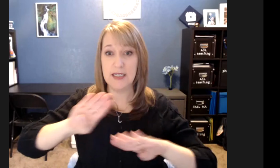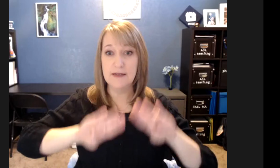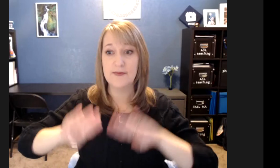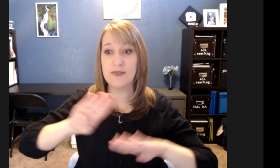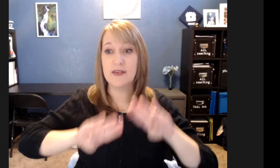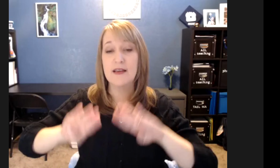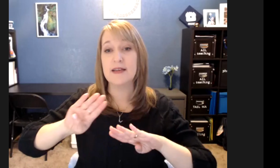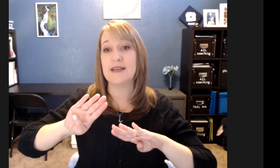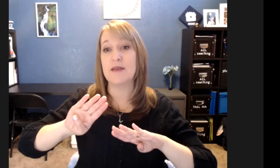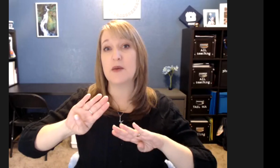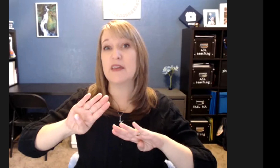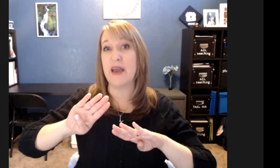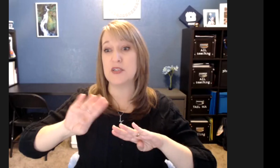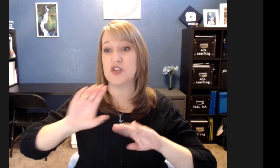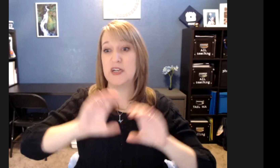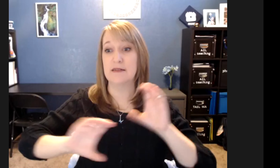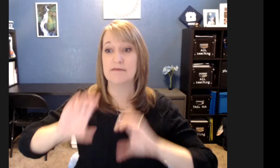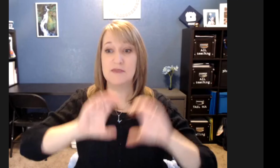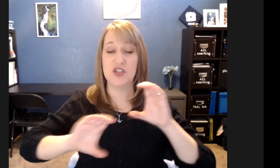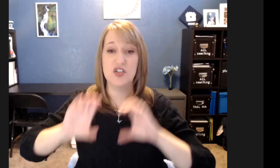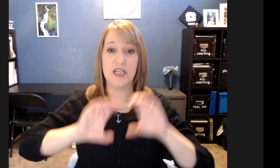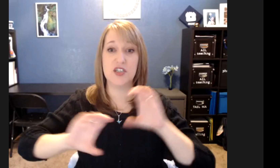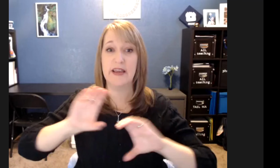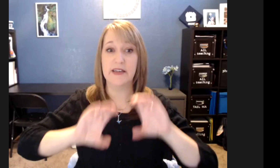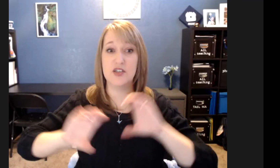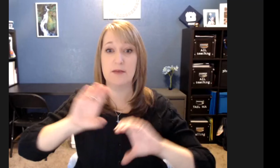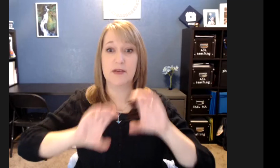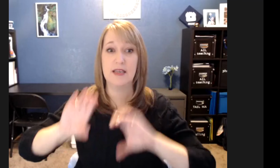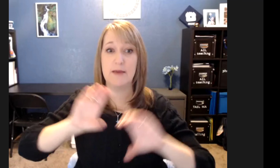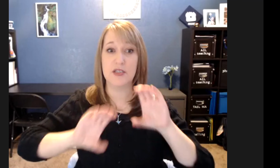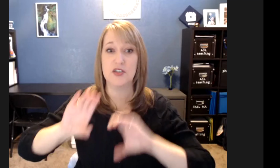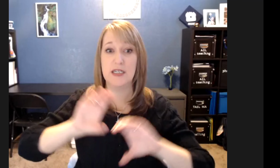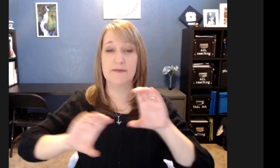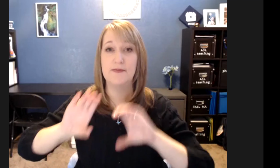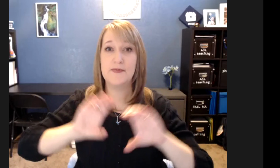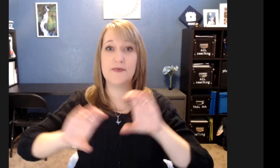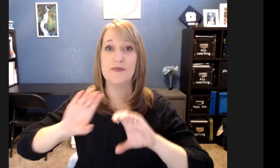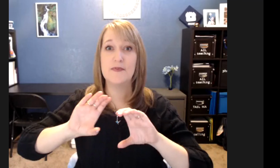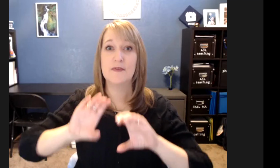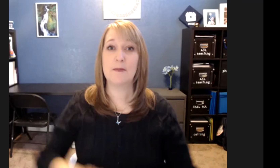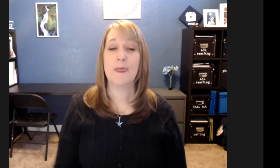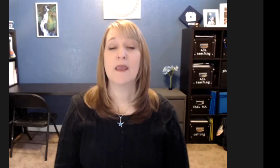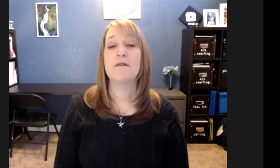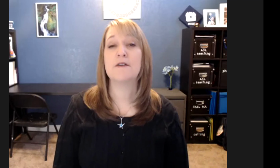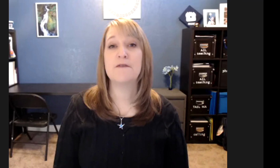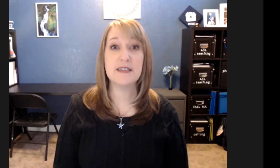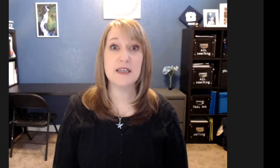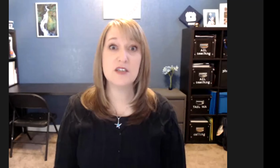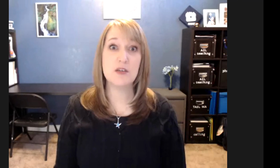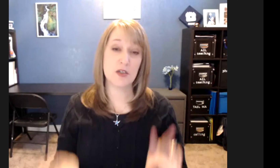Biology. Same thing with chemistry. Just change the hand shape. Chemistry. For physics, you want